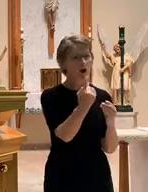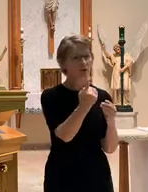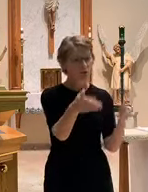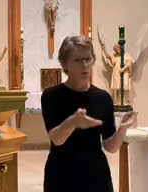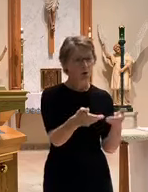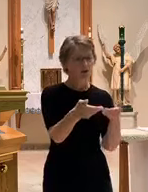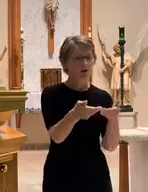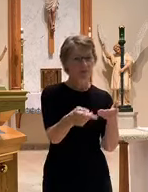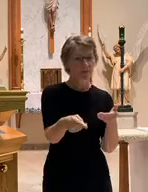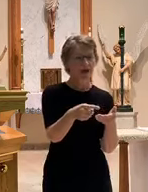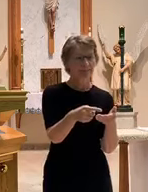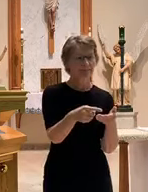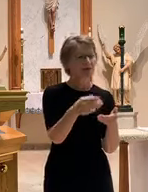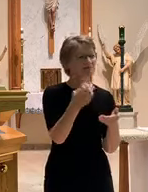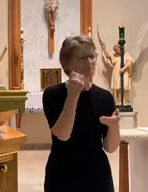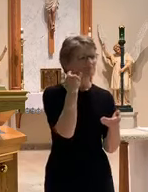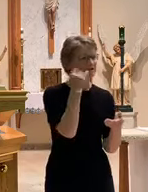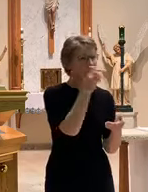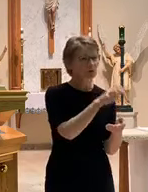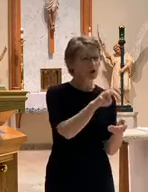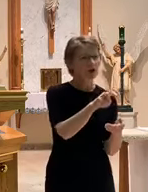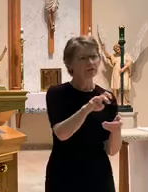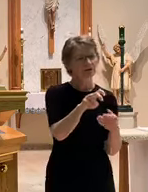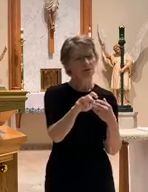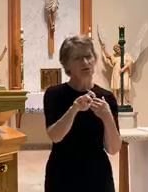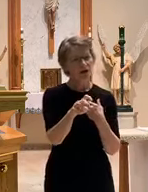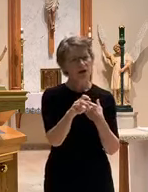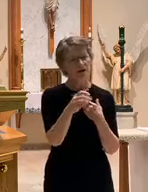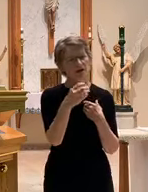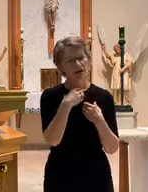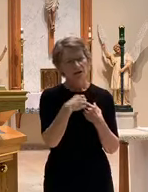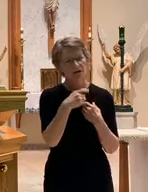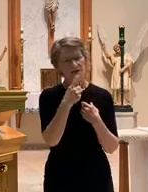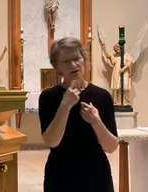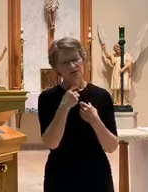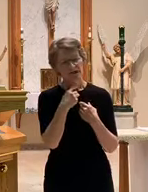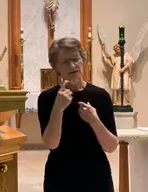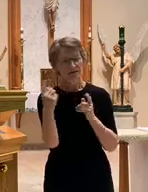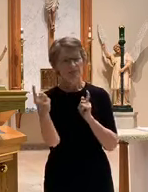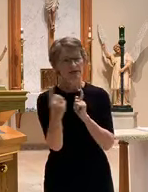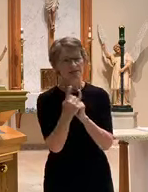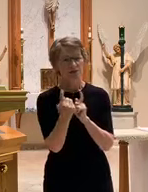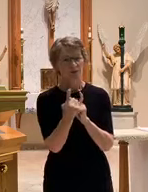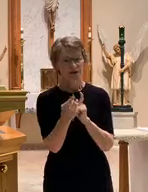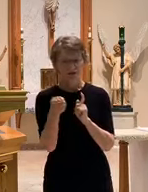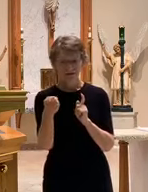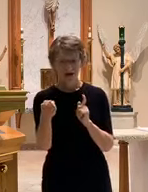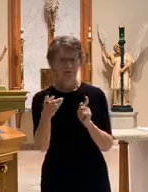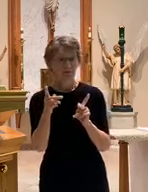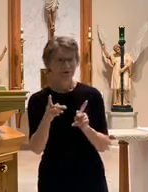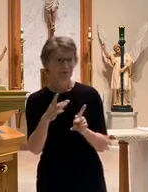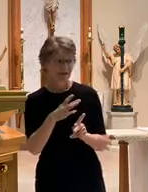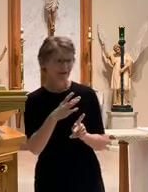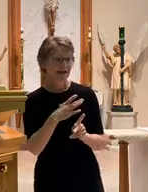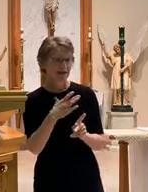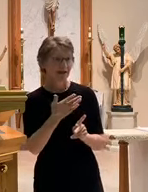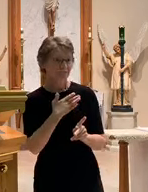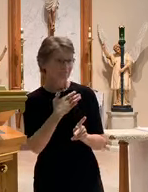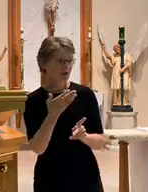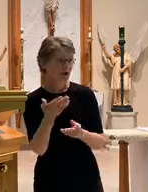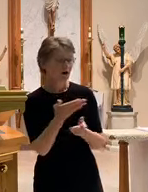needs. Maybe as they were traveling through a desert where there was awfully dry, very little water, or accommodations for